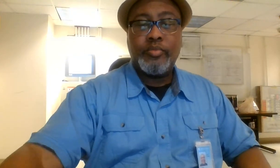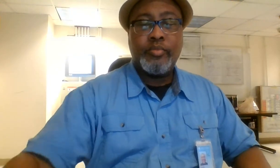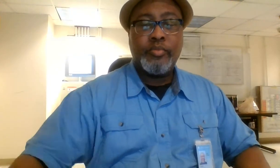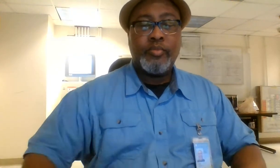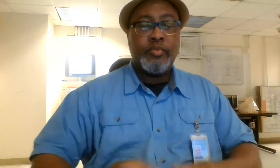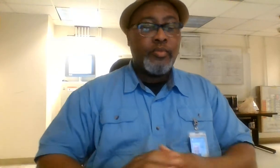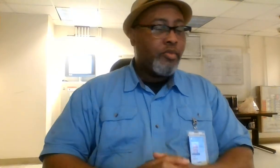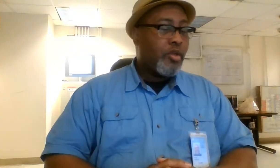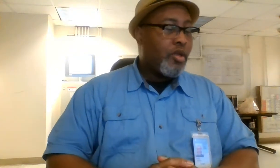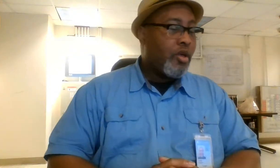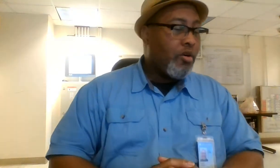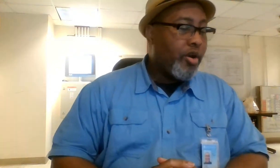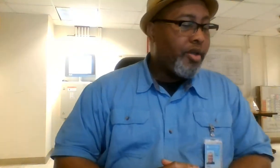Believer. All right.